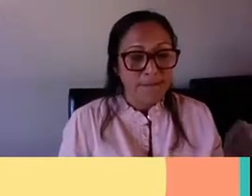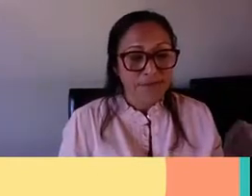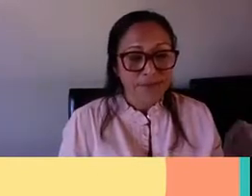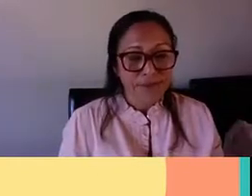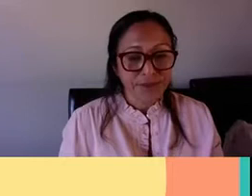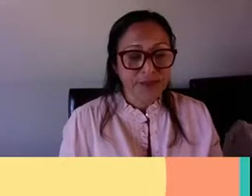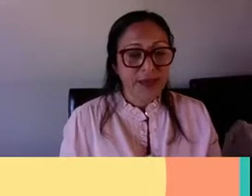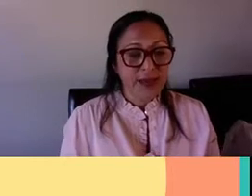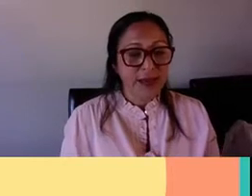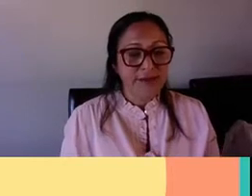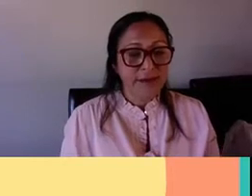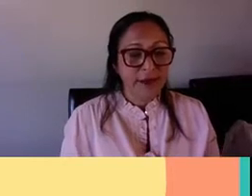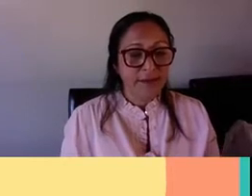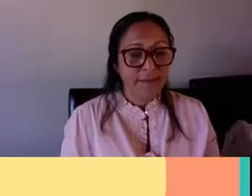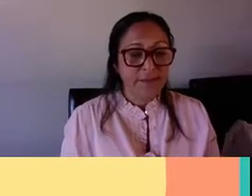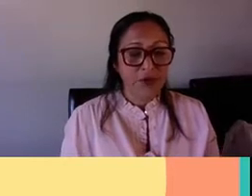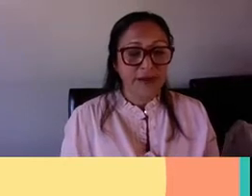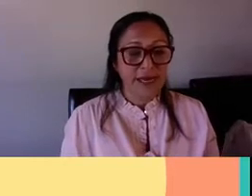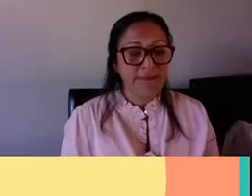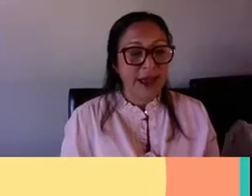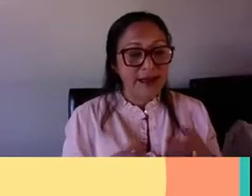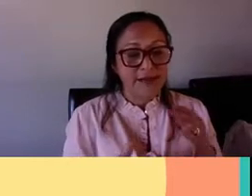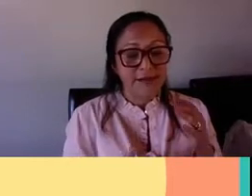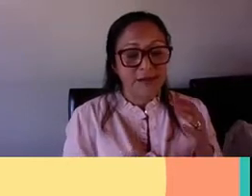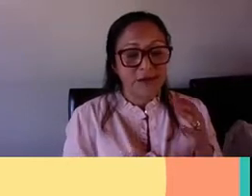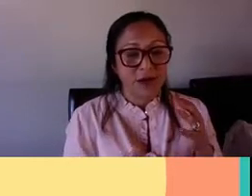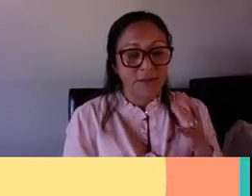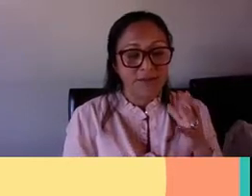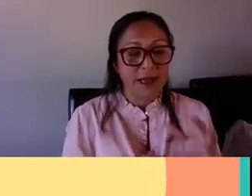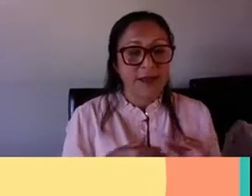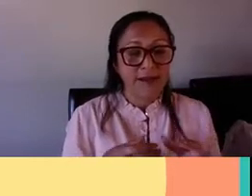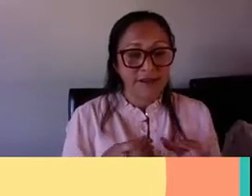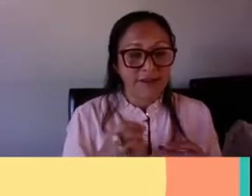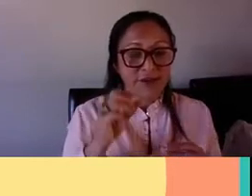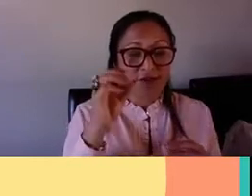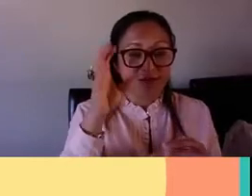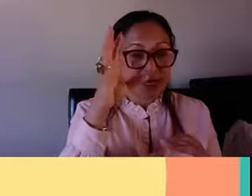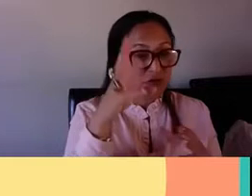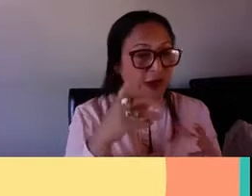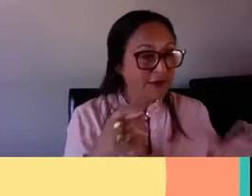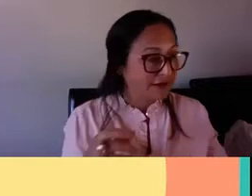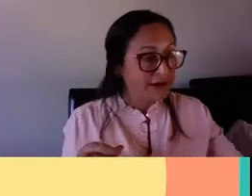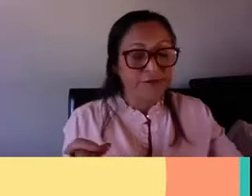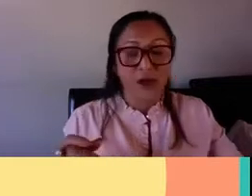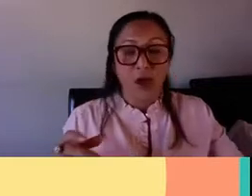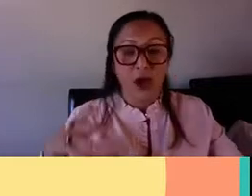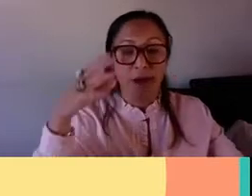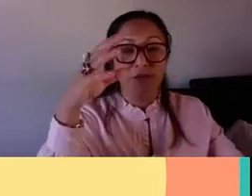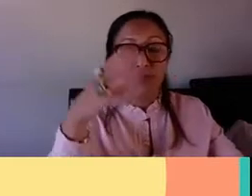Um, and you can keep adding signs as you see your child kind